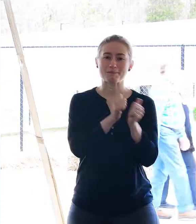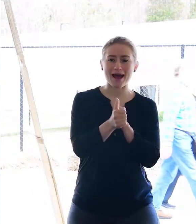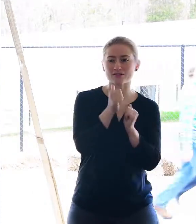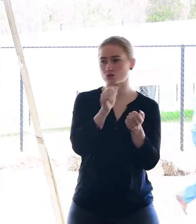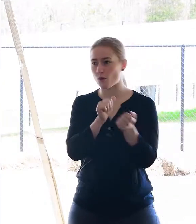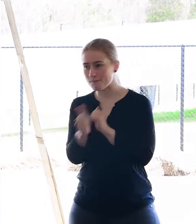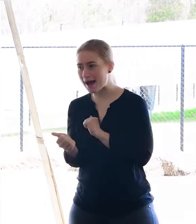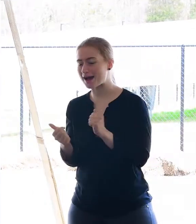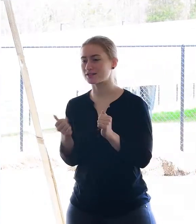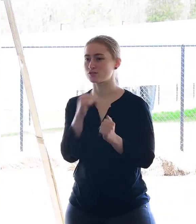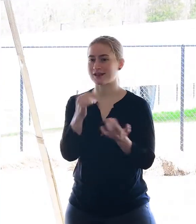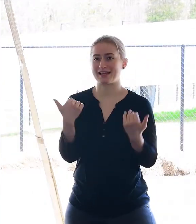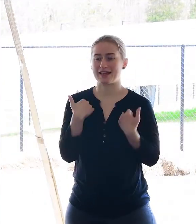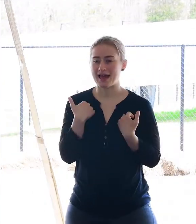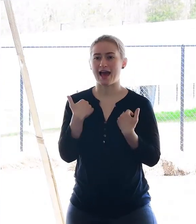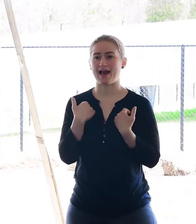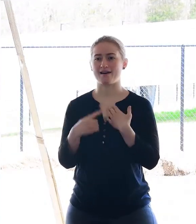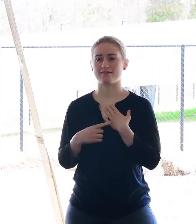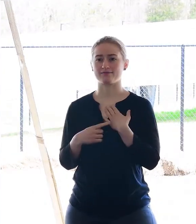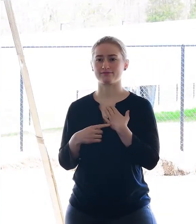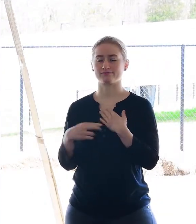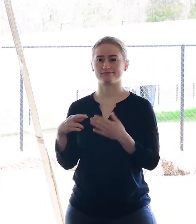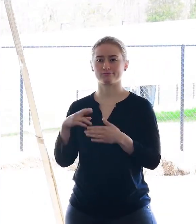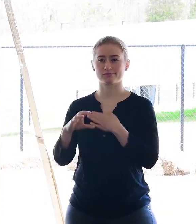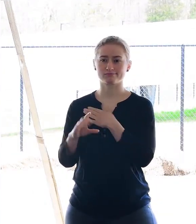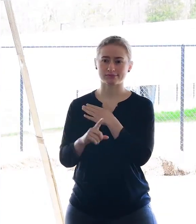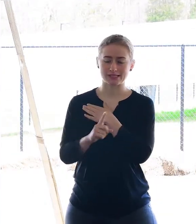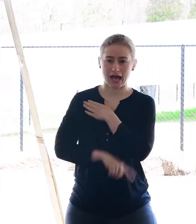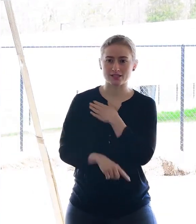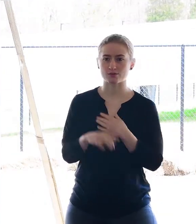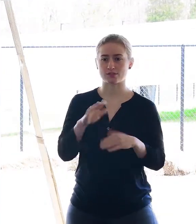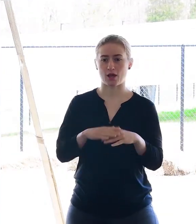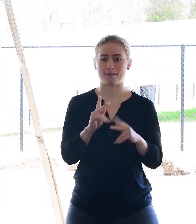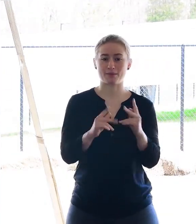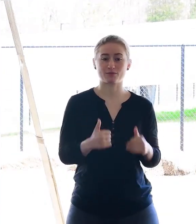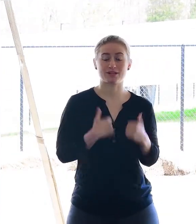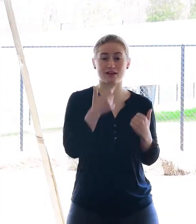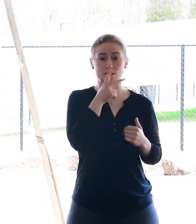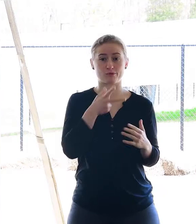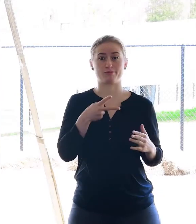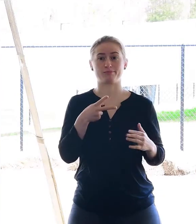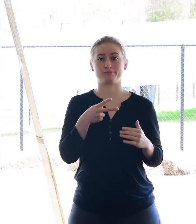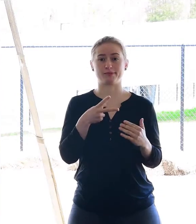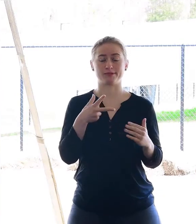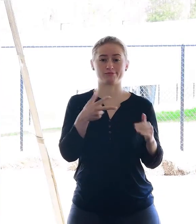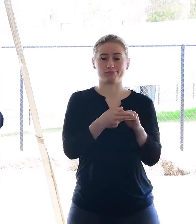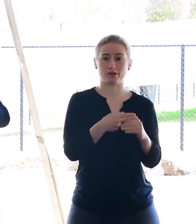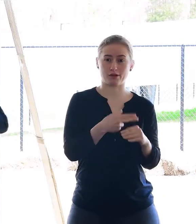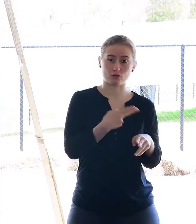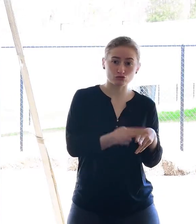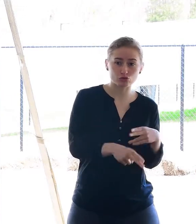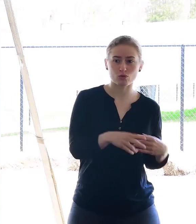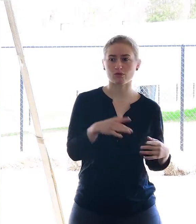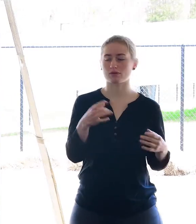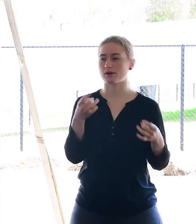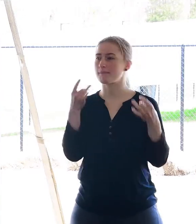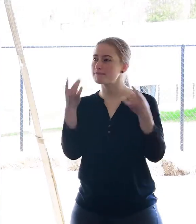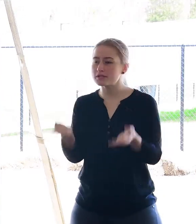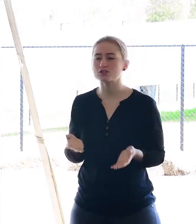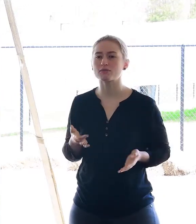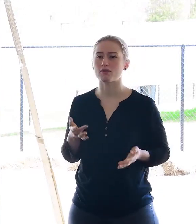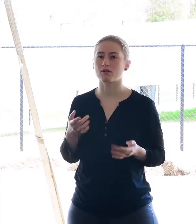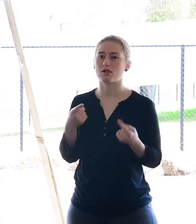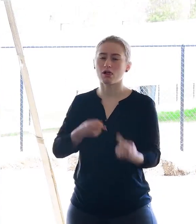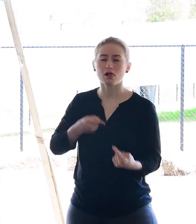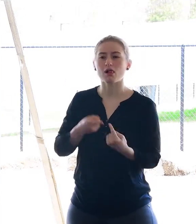pass have consequences on lives that either will be cut short, will be miserable, or lives that could